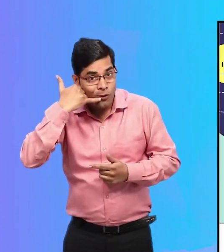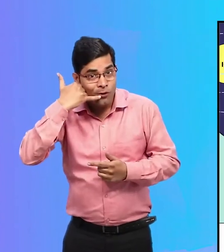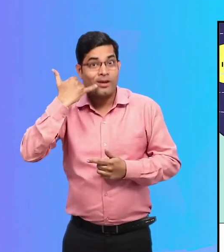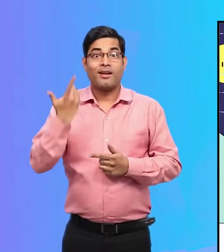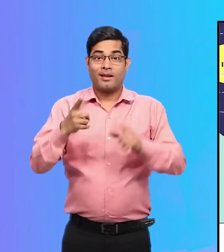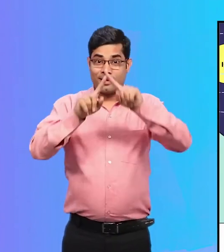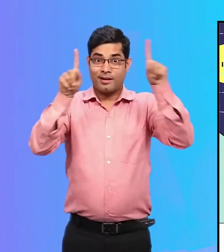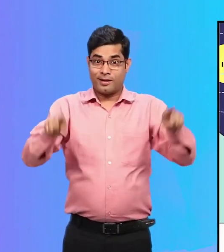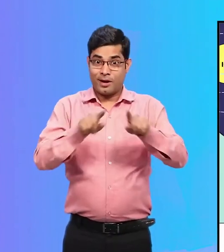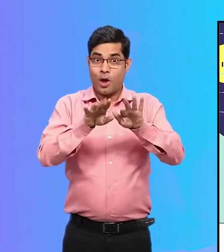with ease.